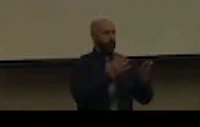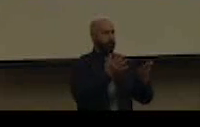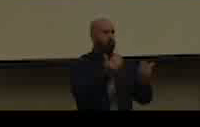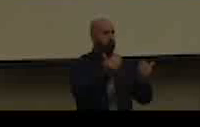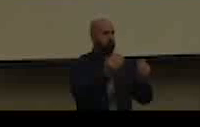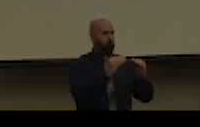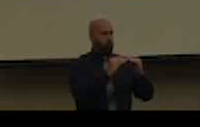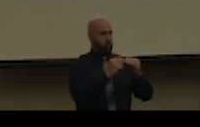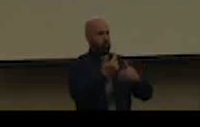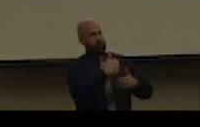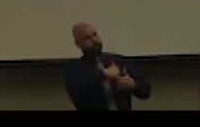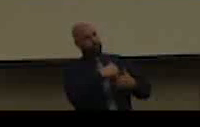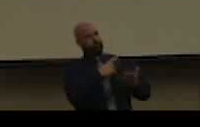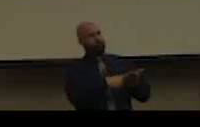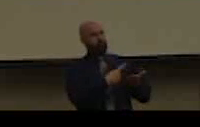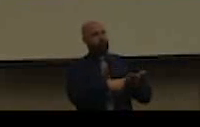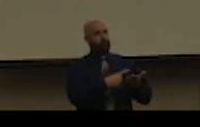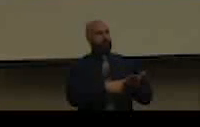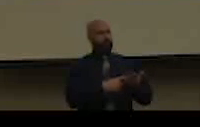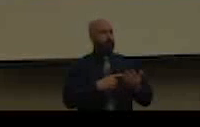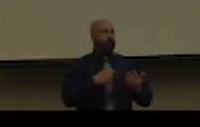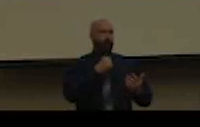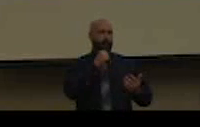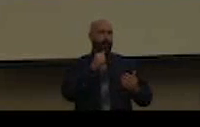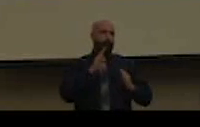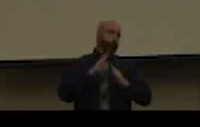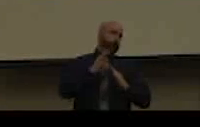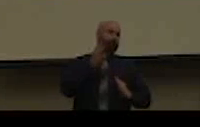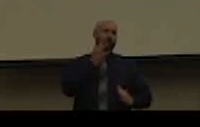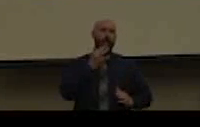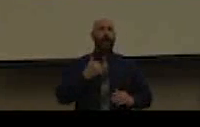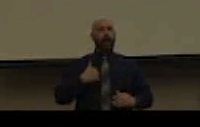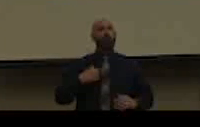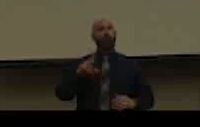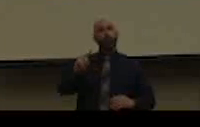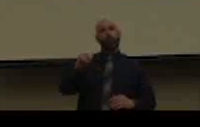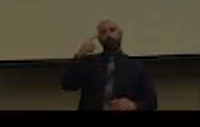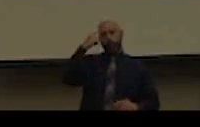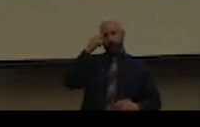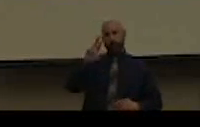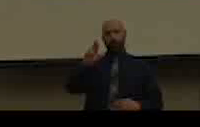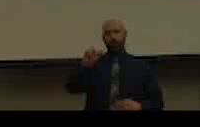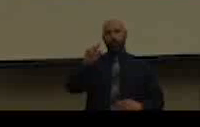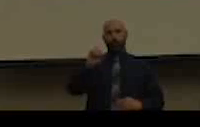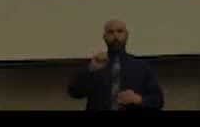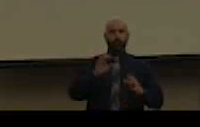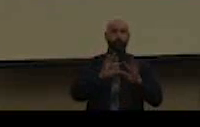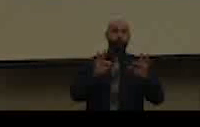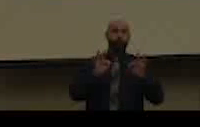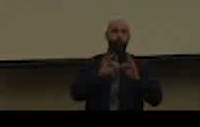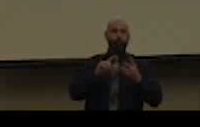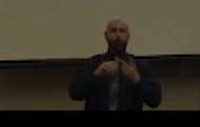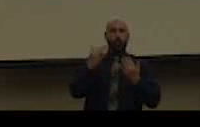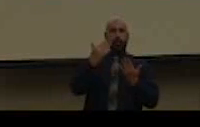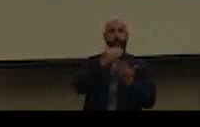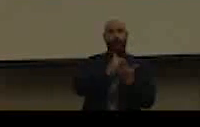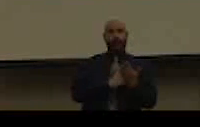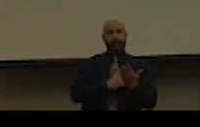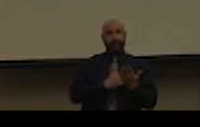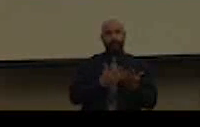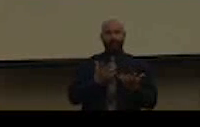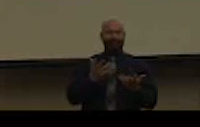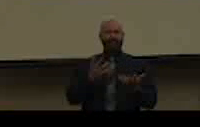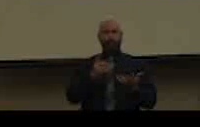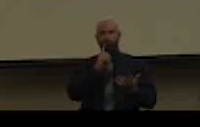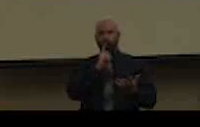do think rates matter. I think having a wait list is a deterrent. That is a deterrent for families to go through the